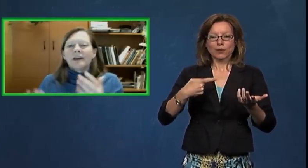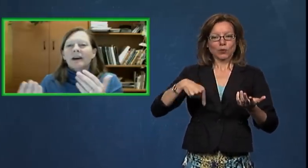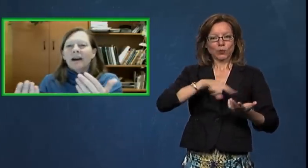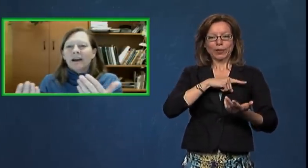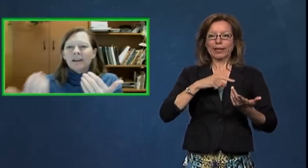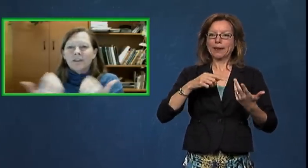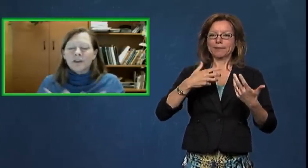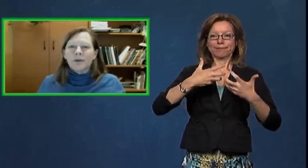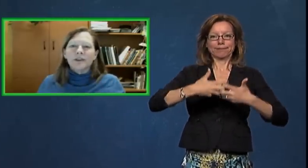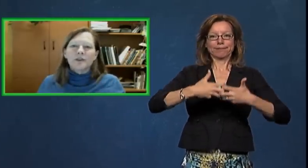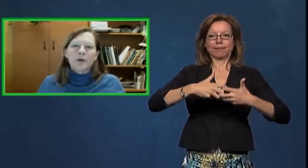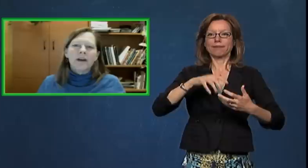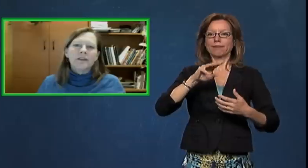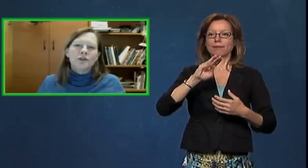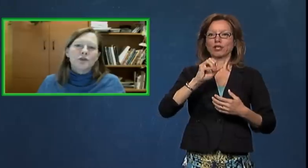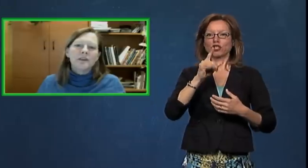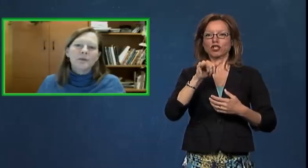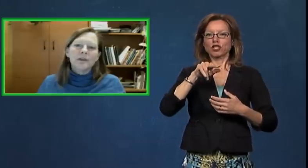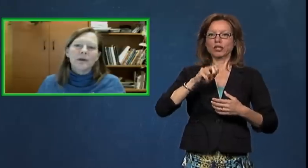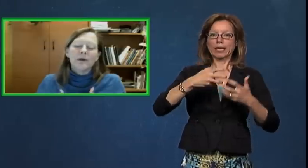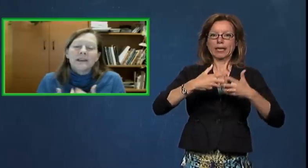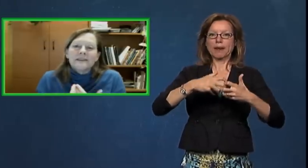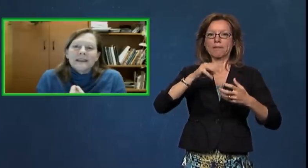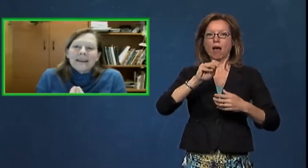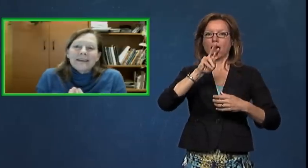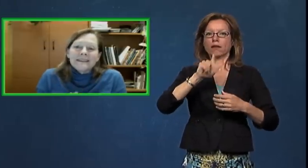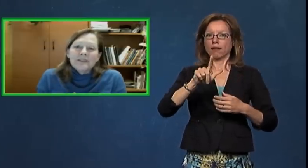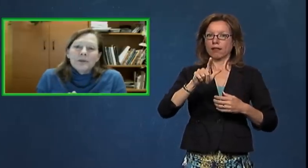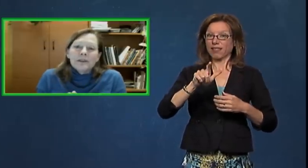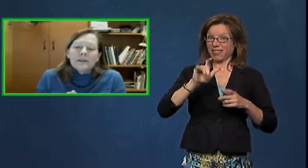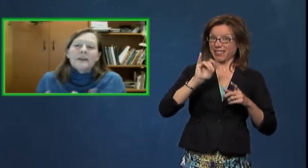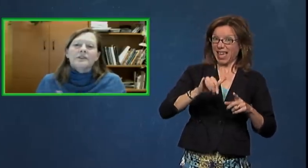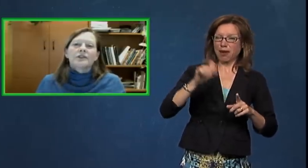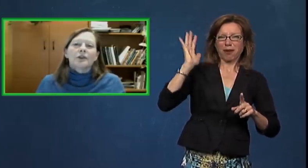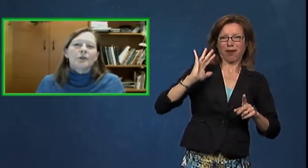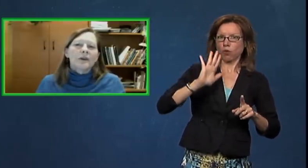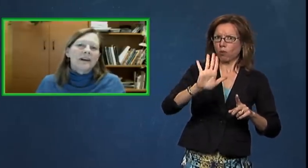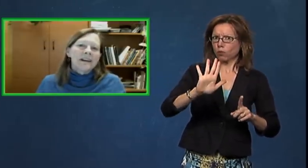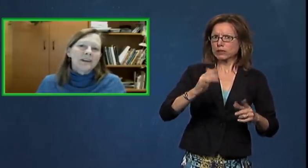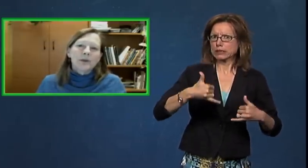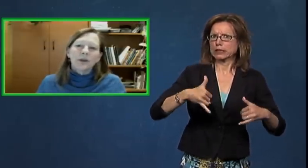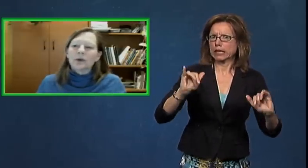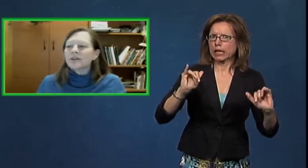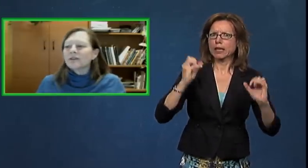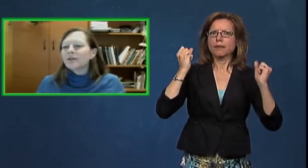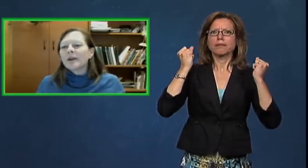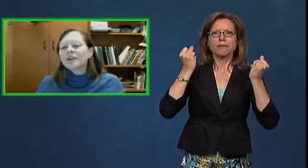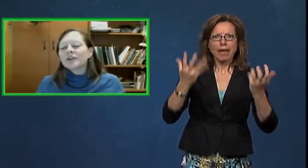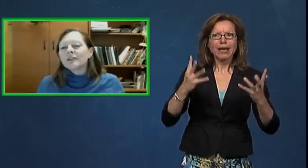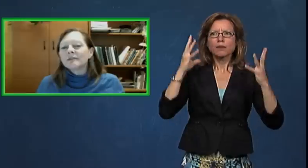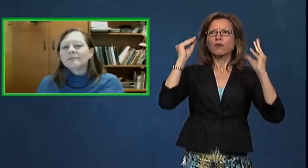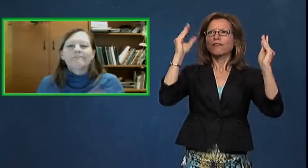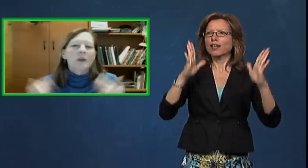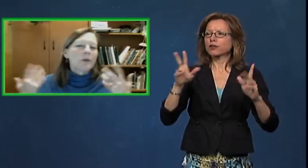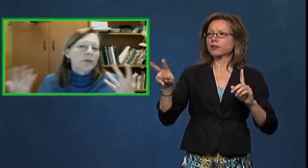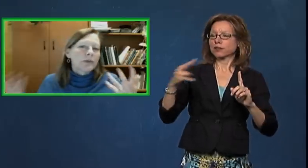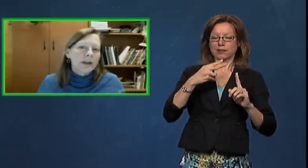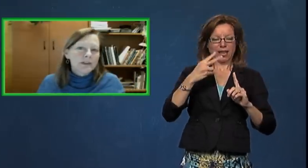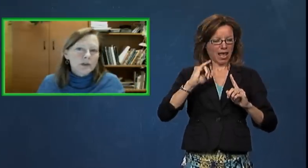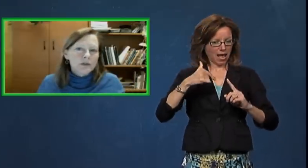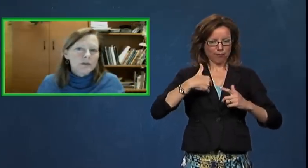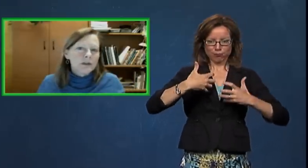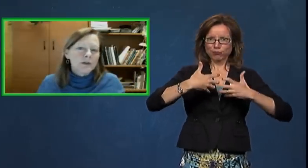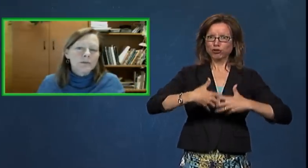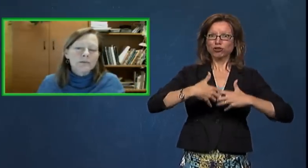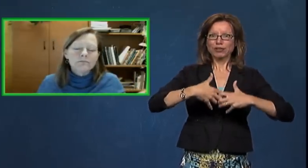ways, I have experienced profs treating me that way because they can't see me. So I request information about the